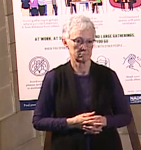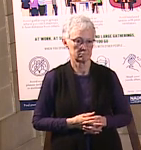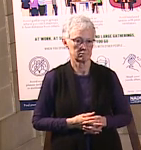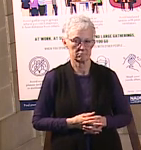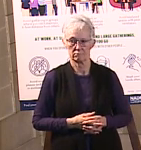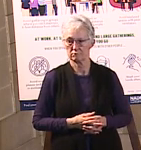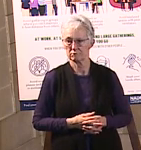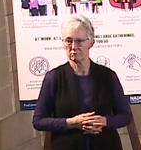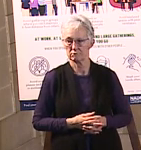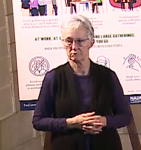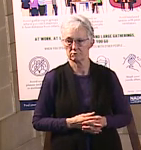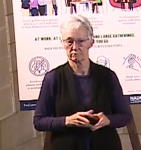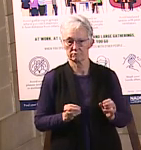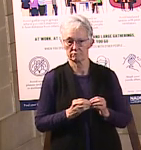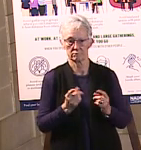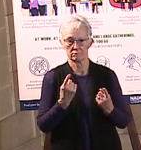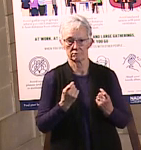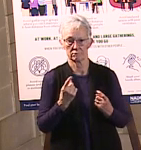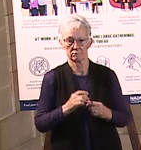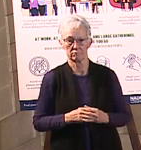All right, any other questions?